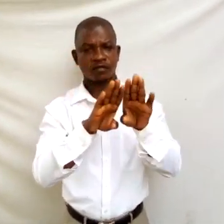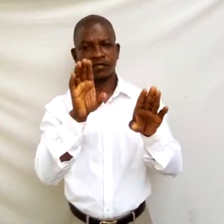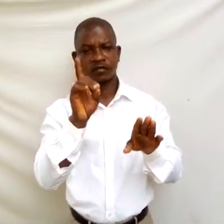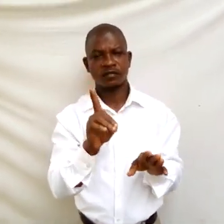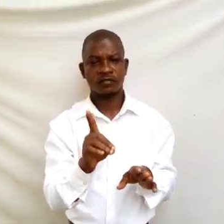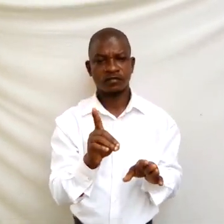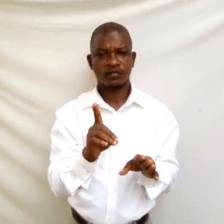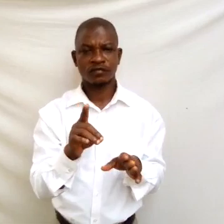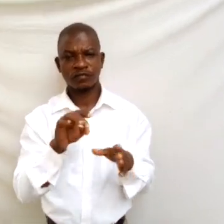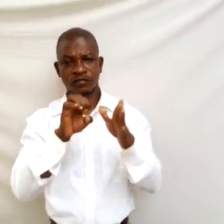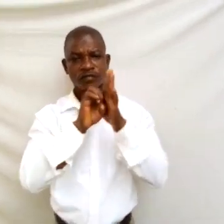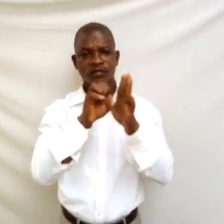Example.